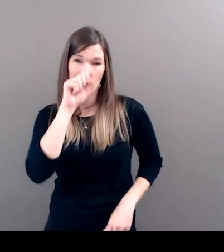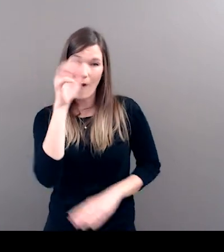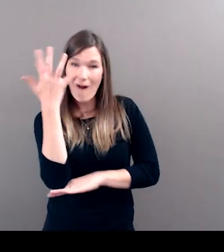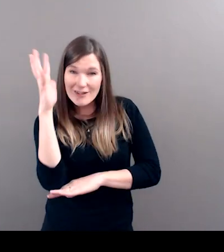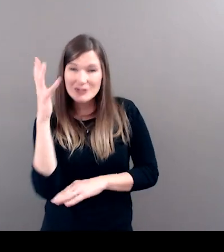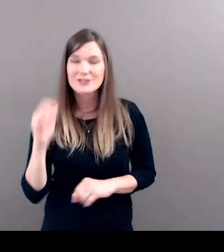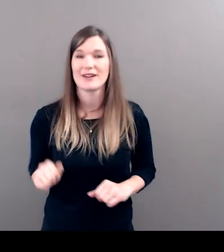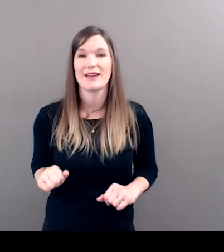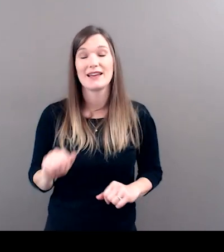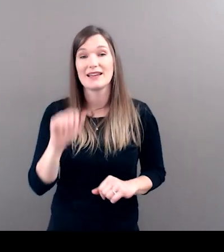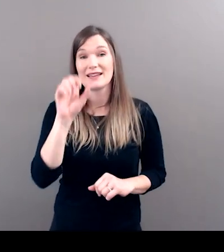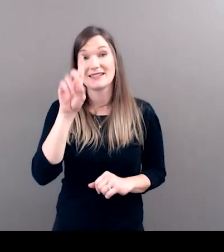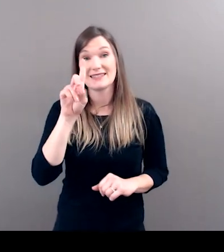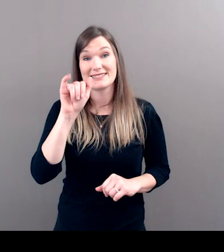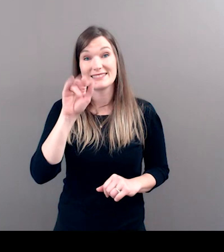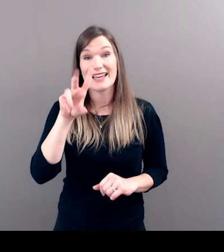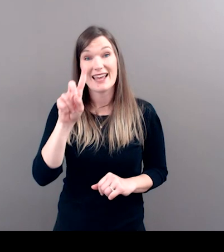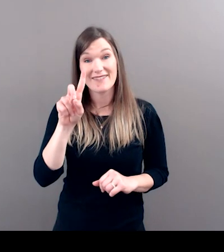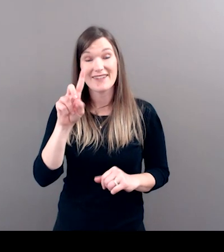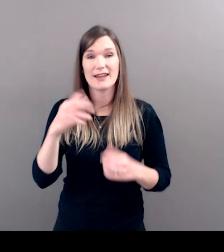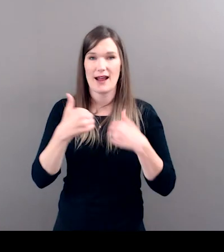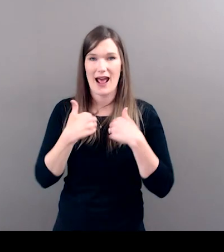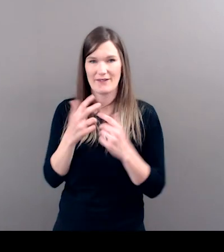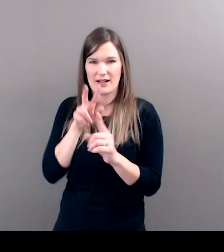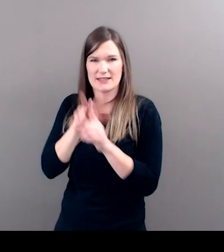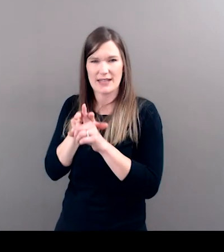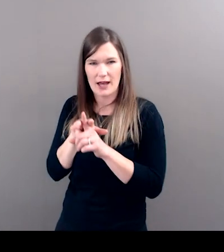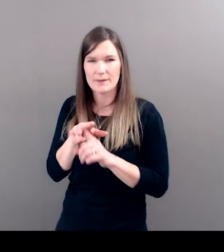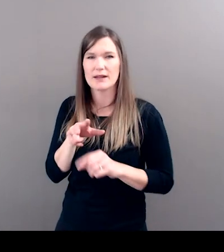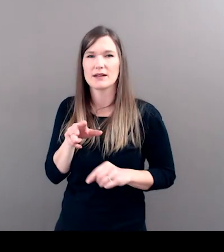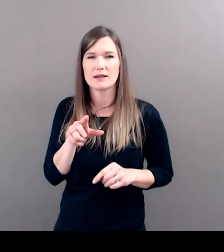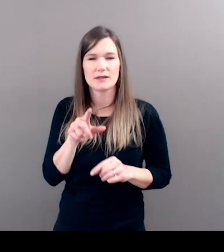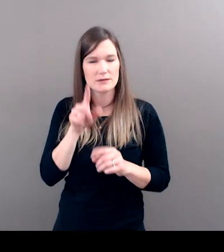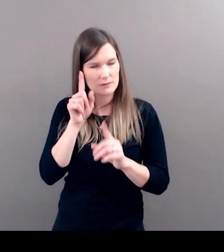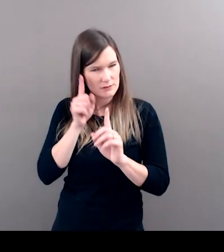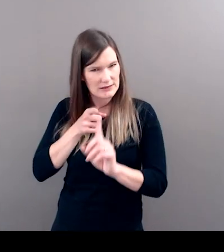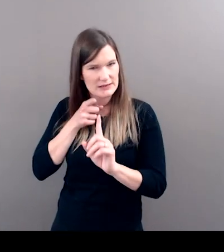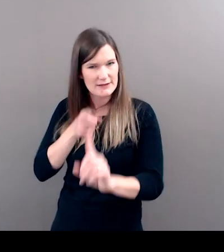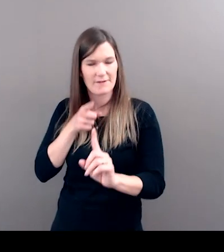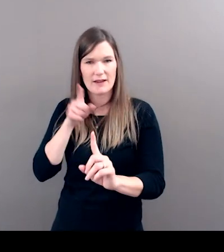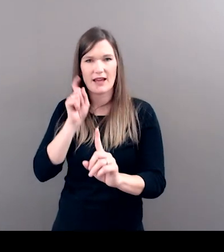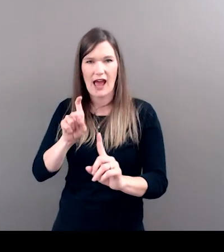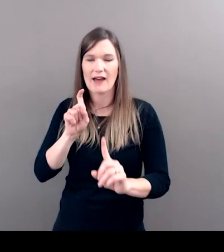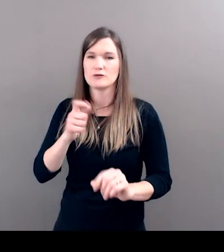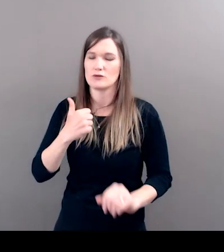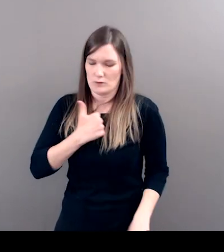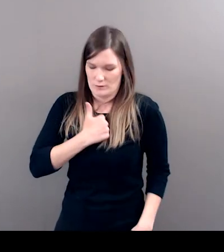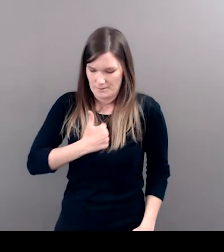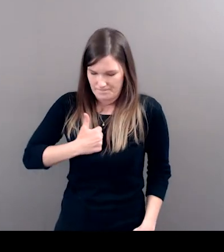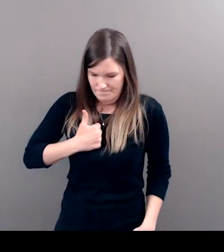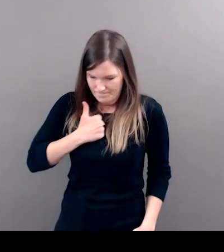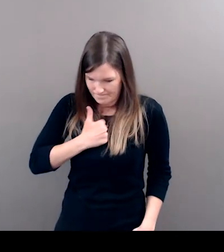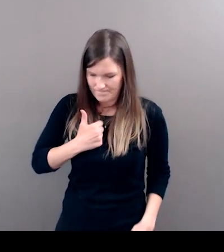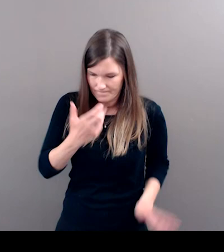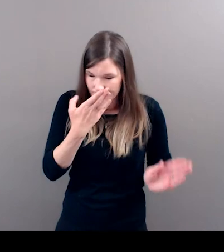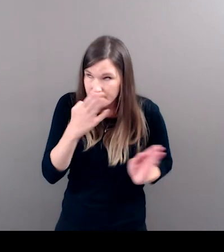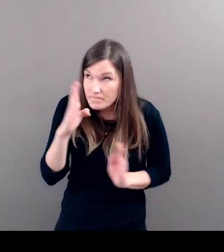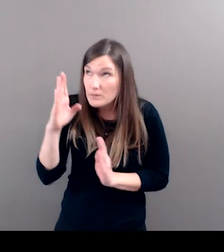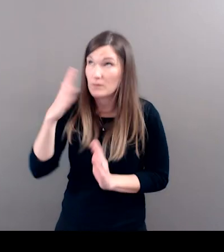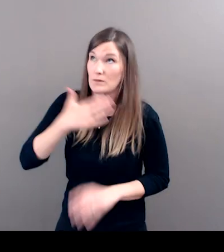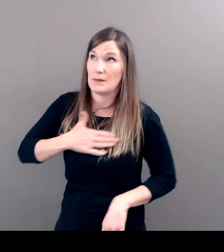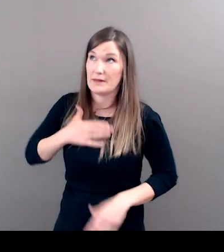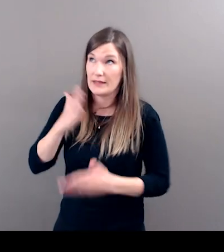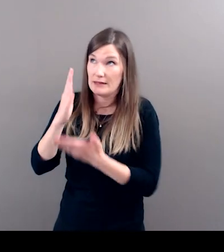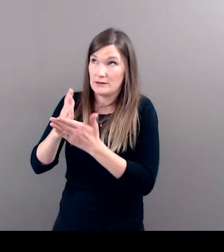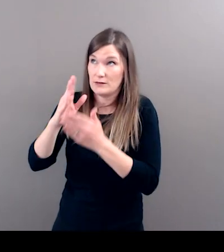directly related to repenting of what he did and asking God to stop the plague. Let me read this to you.